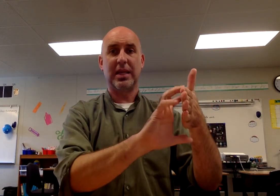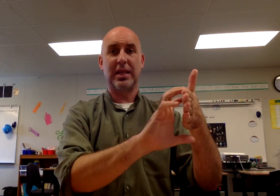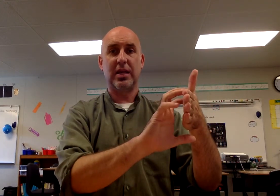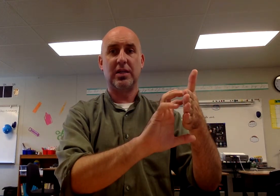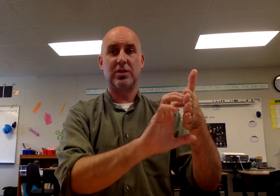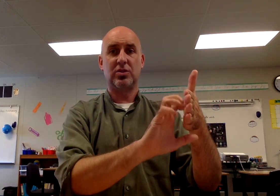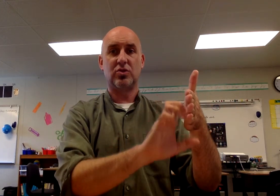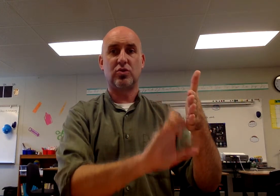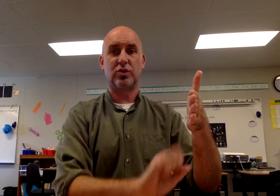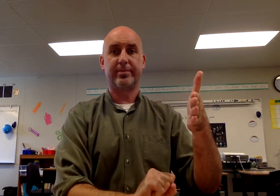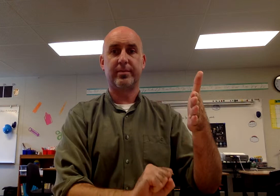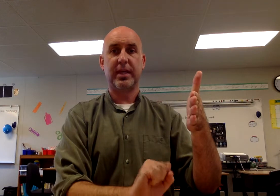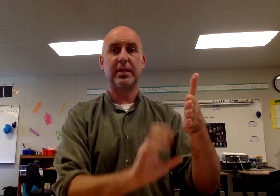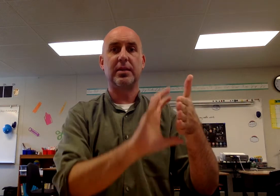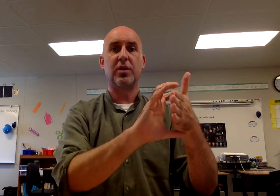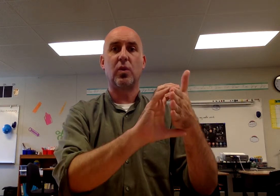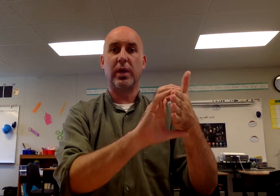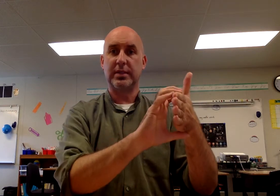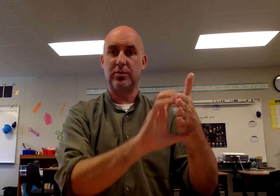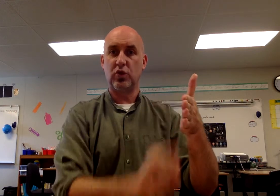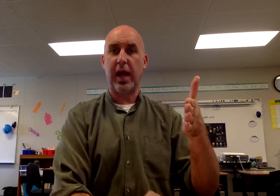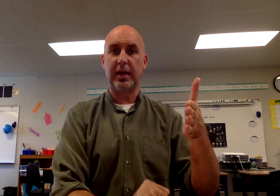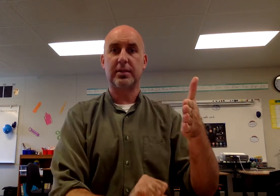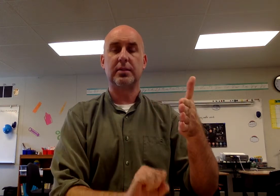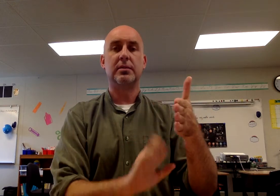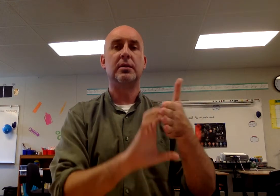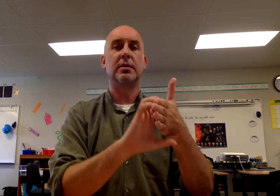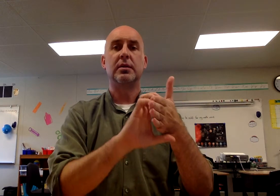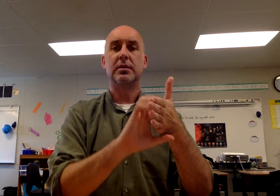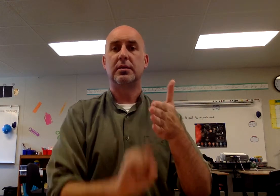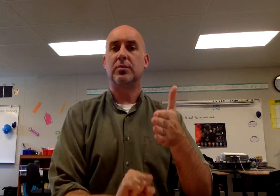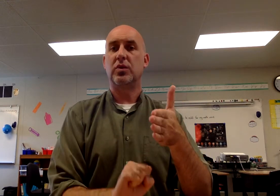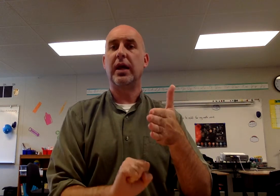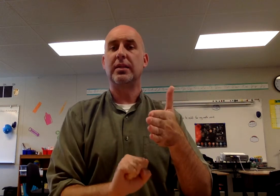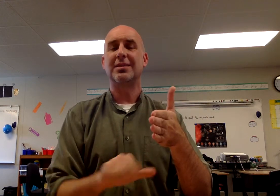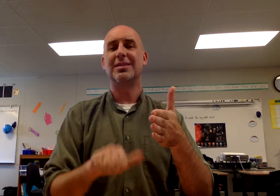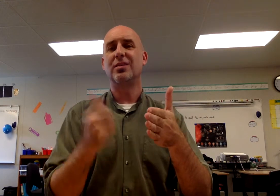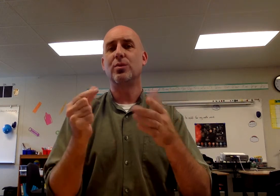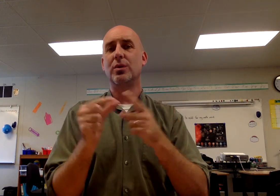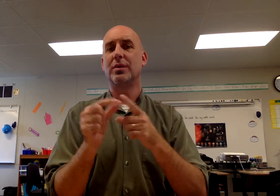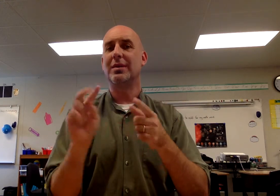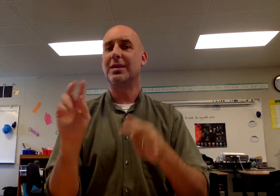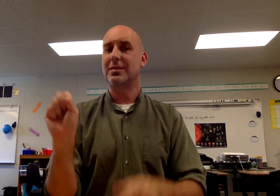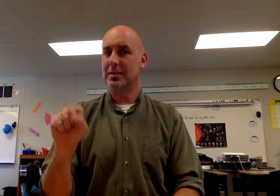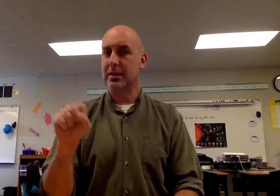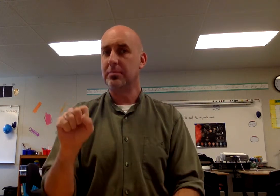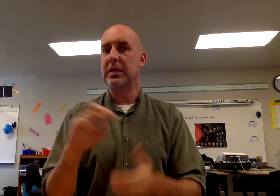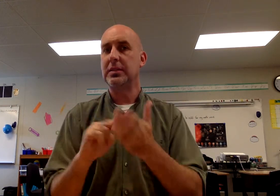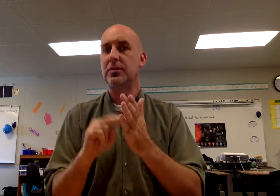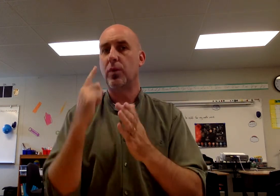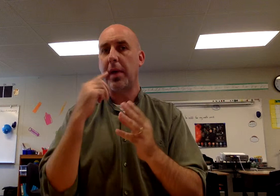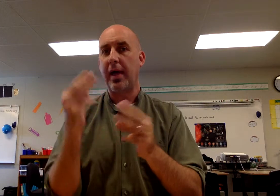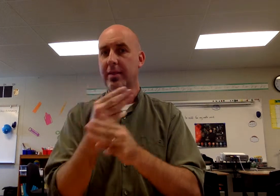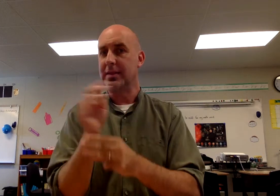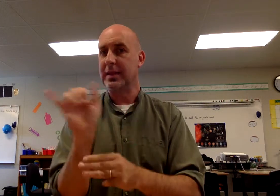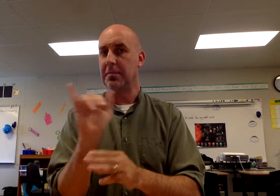taking something away. Subtract. Subtract. That's another word that, yes, it means for math the same thing